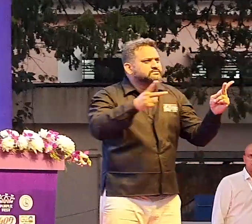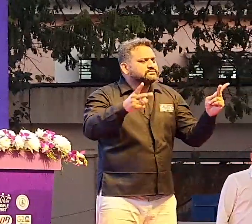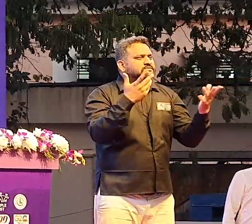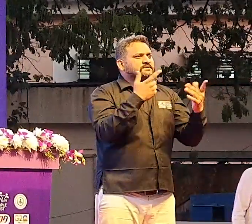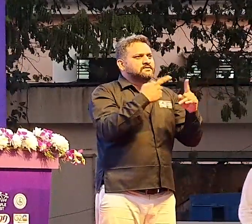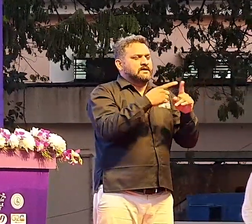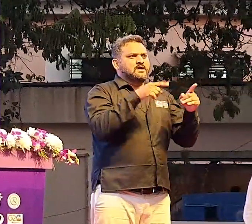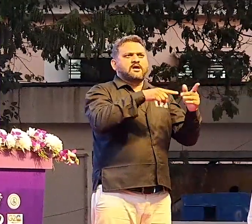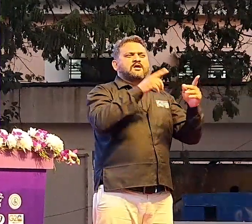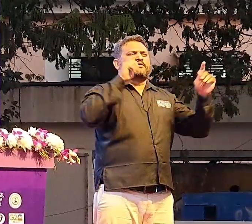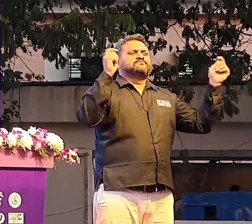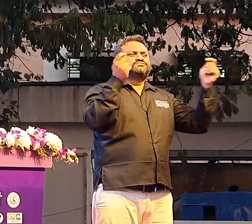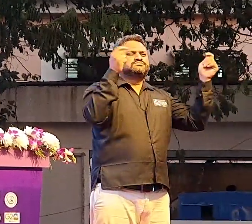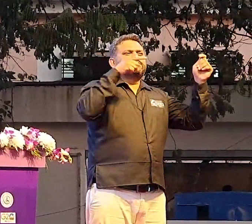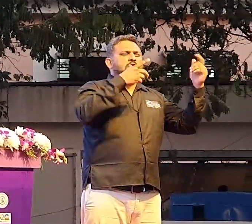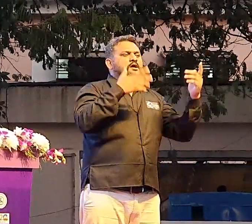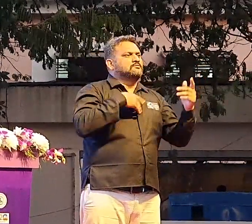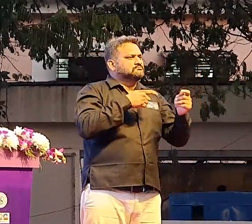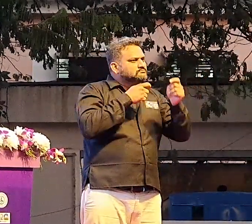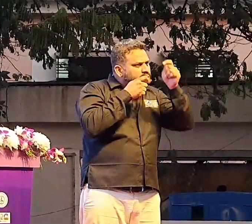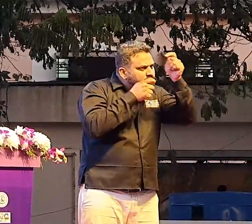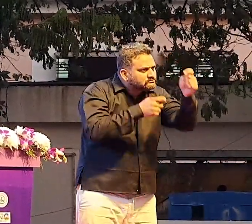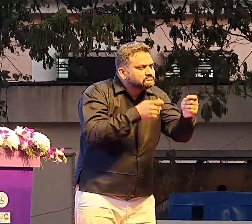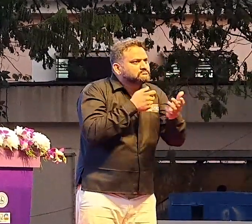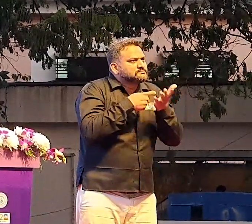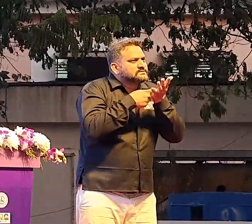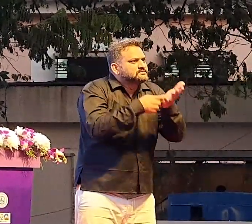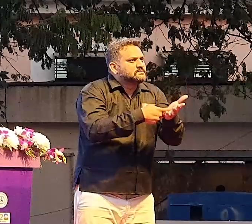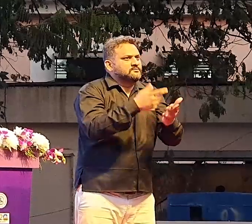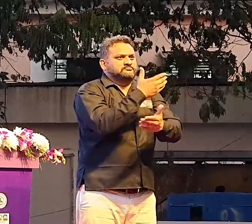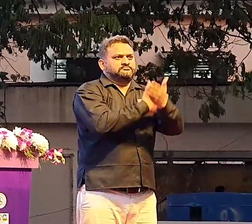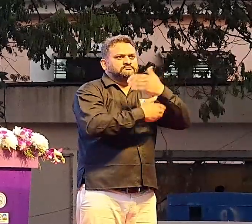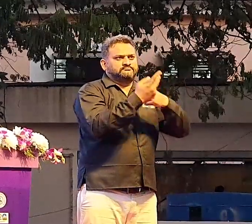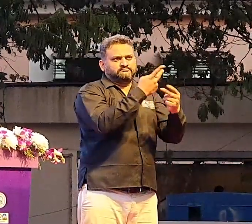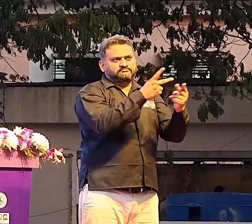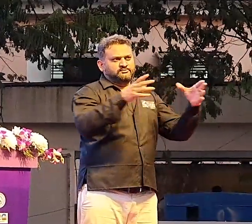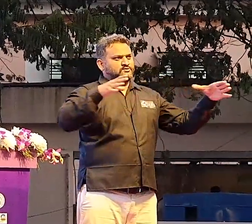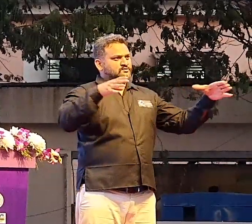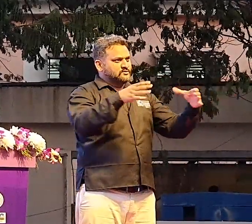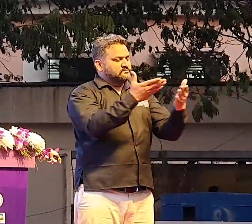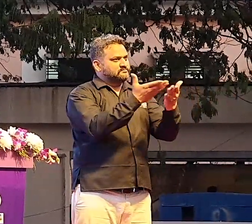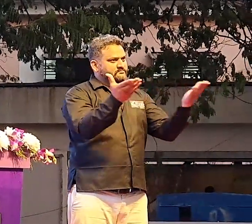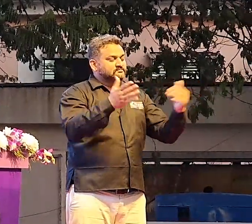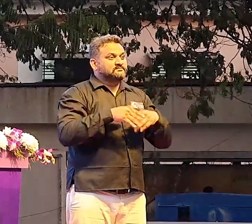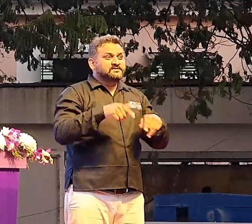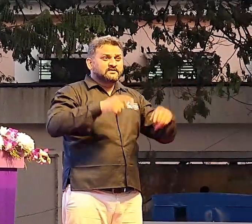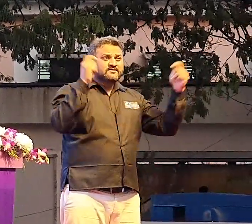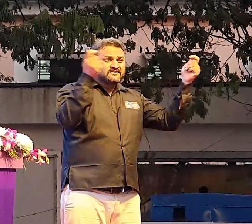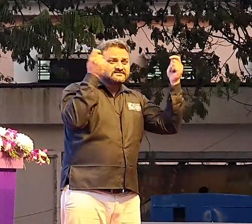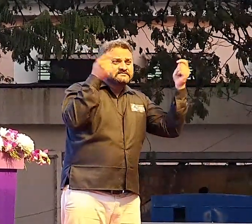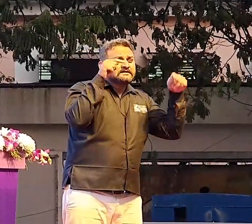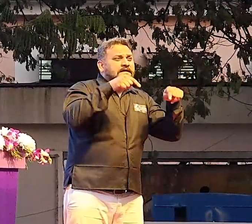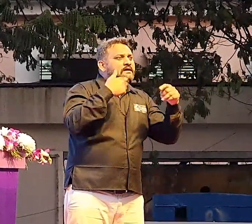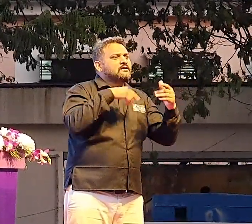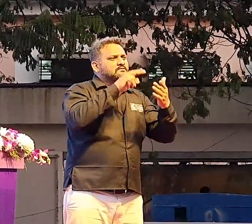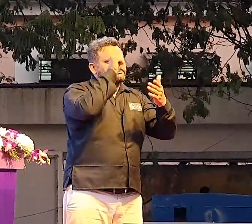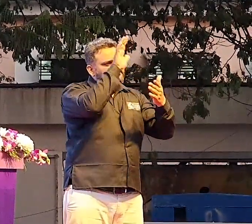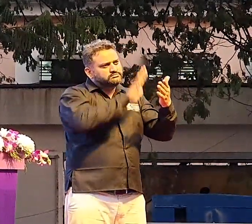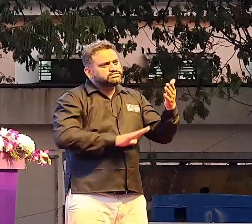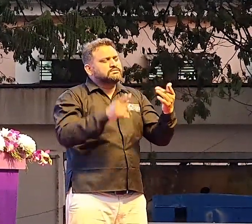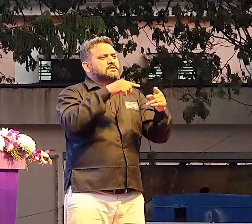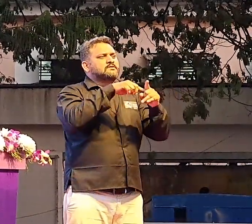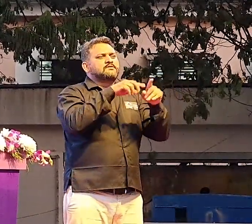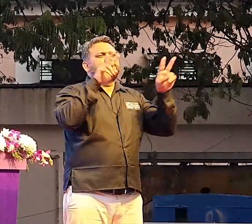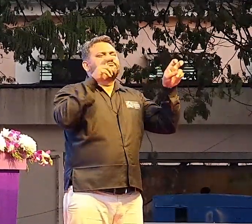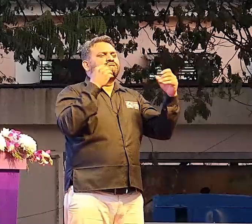to celebrate and honor our Divyangjan brethren. The festival reflects the nation's